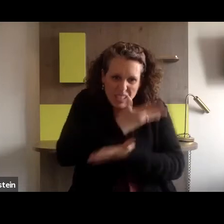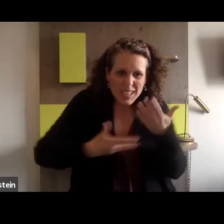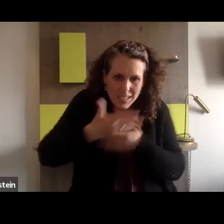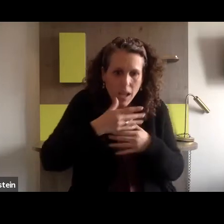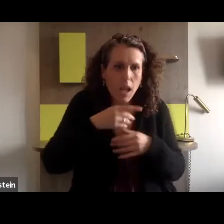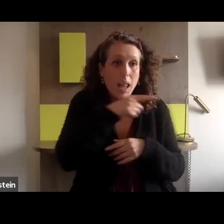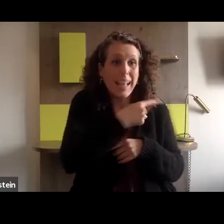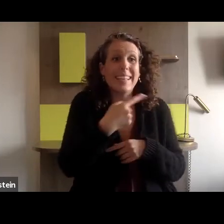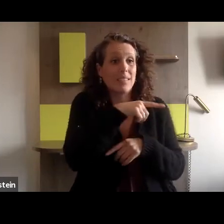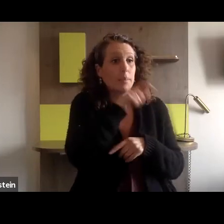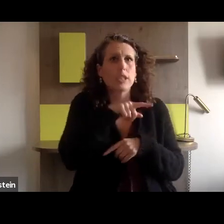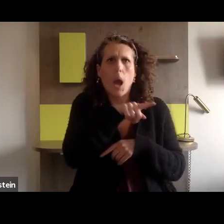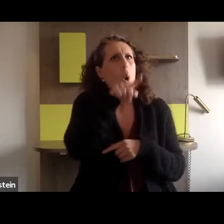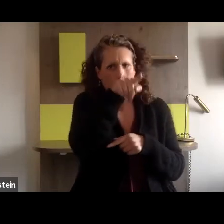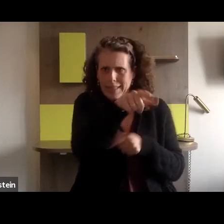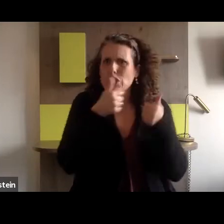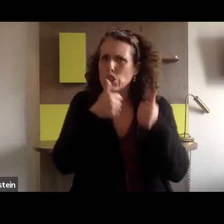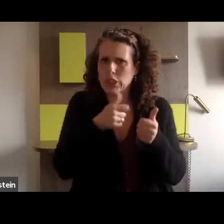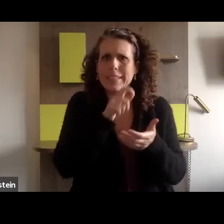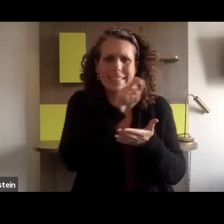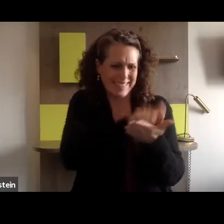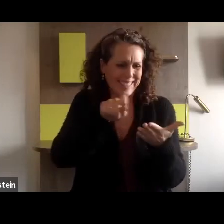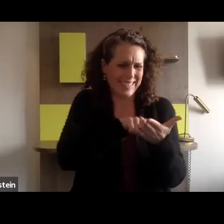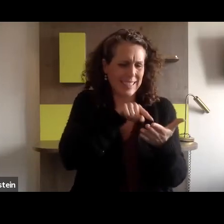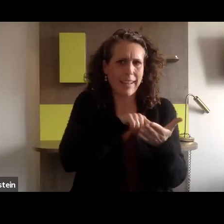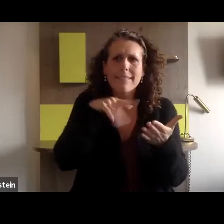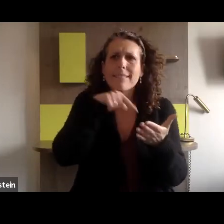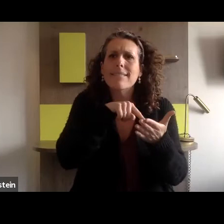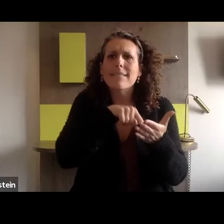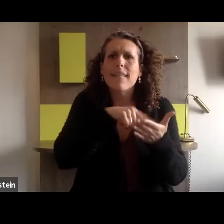correctness defined? So how do we know where